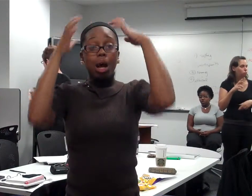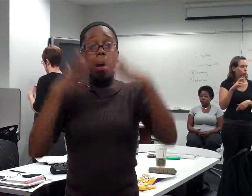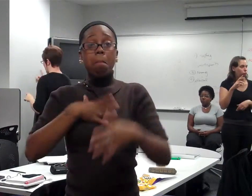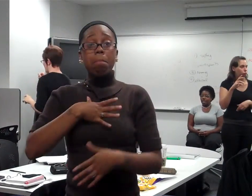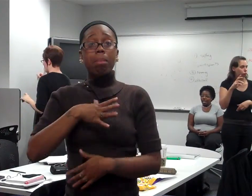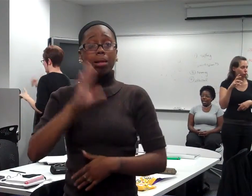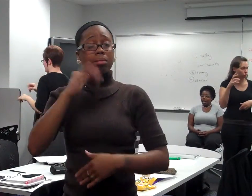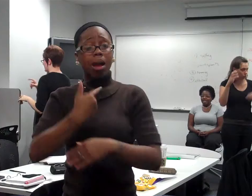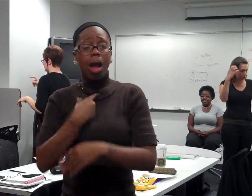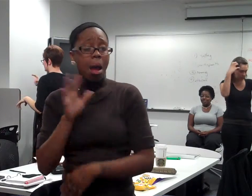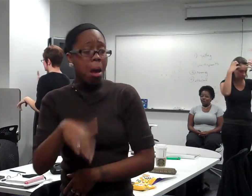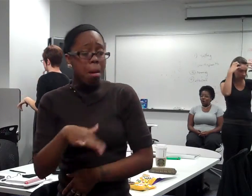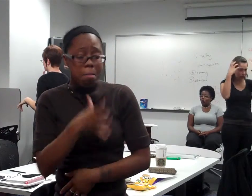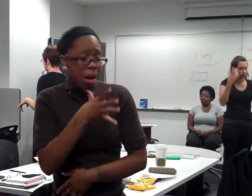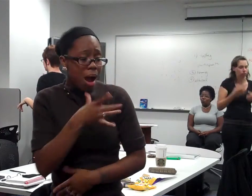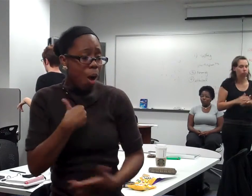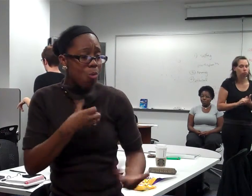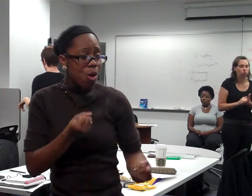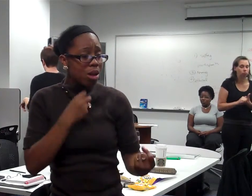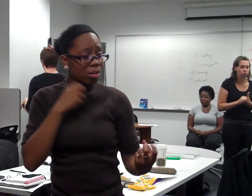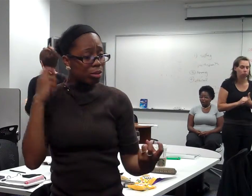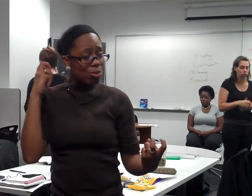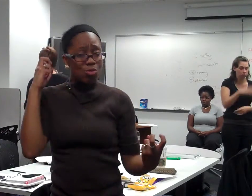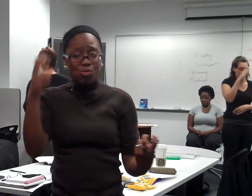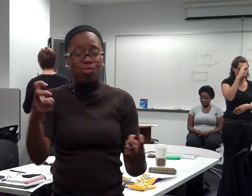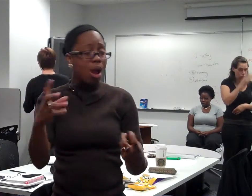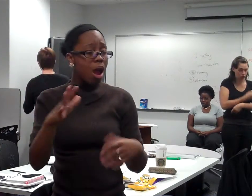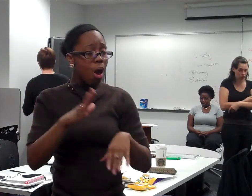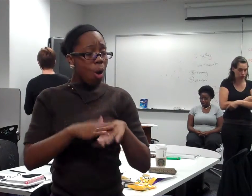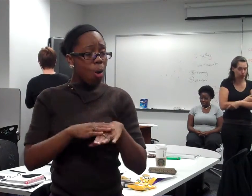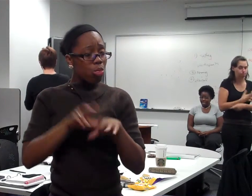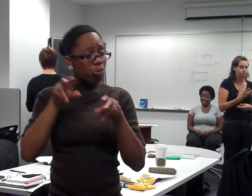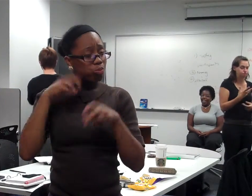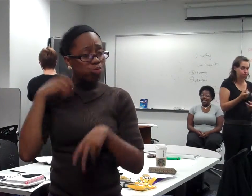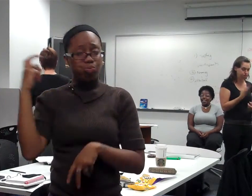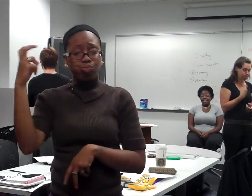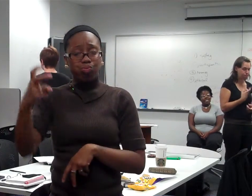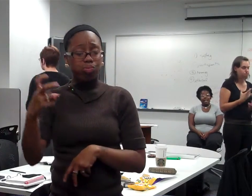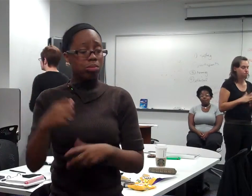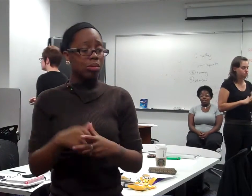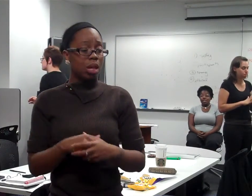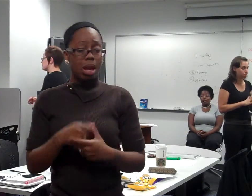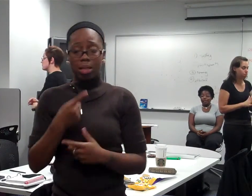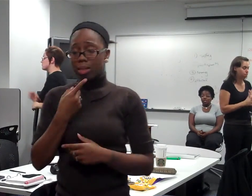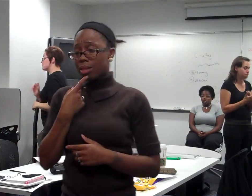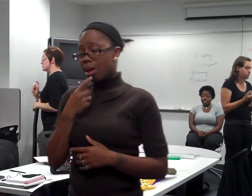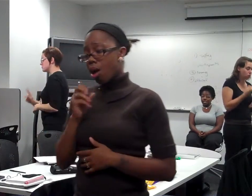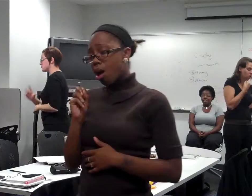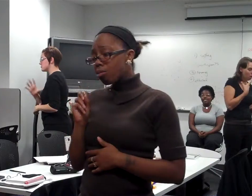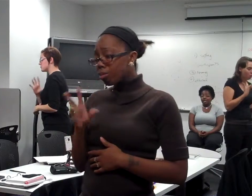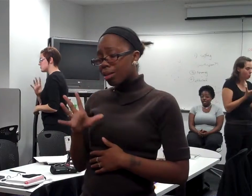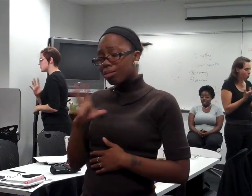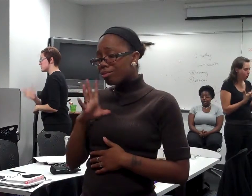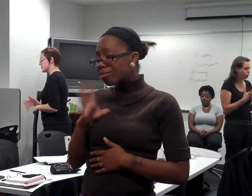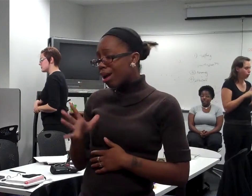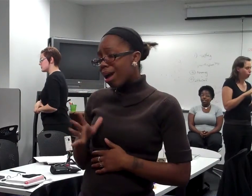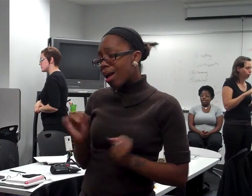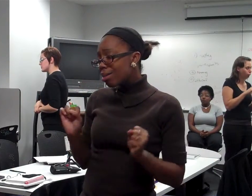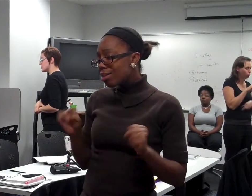coasters. And I said, of course you can ride the roller coasters. And I said that because I planned on Disney telling him that he was